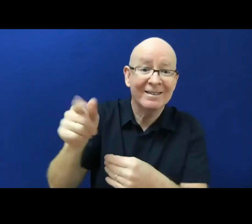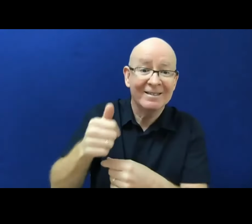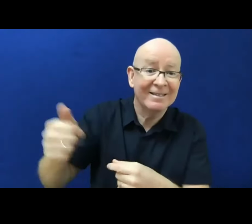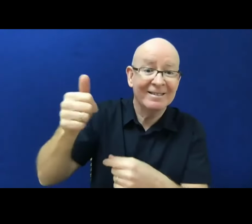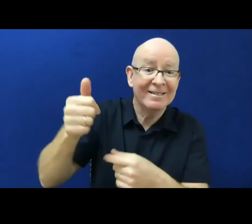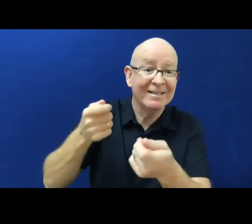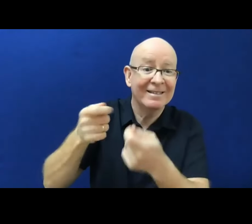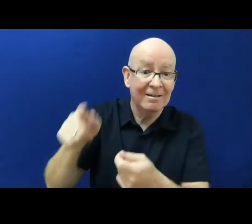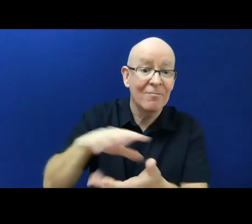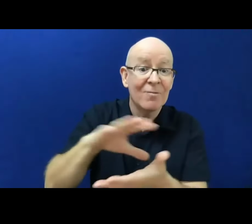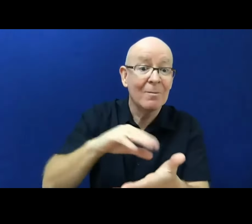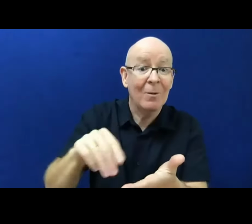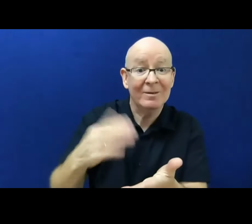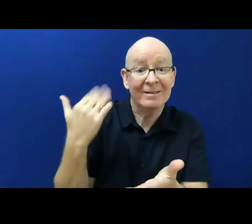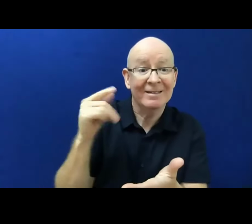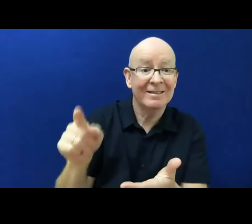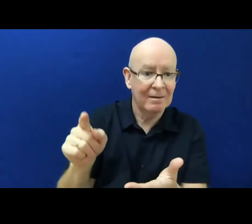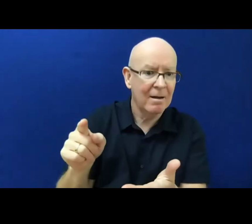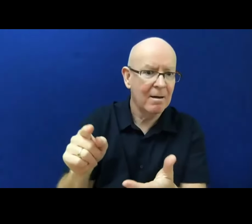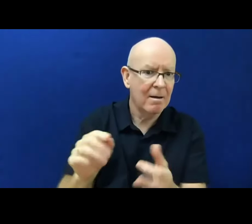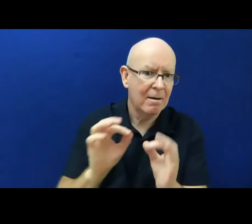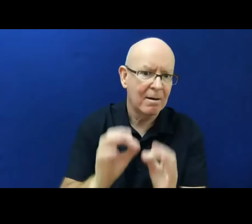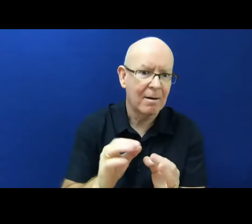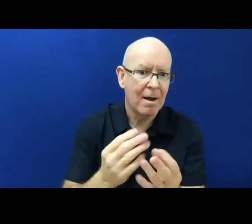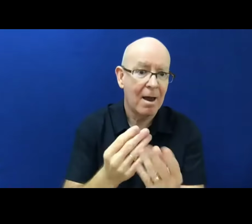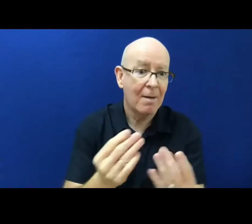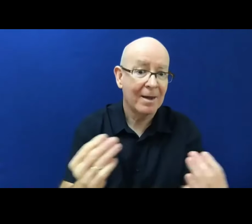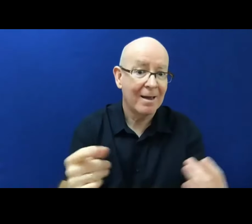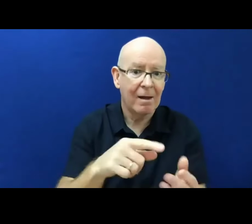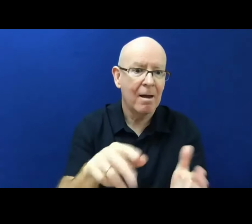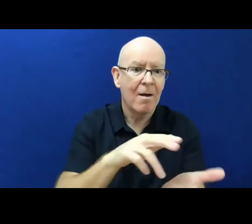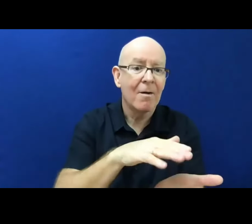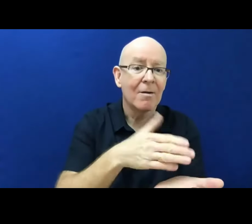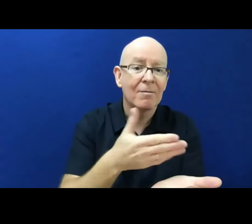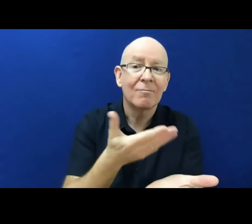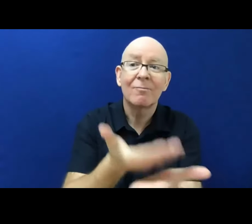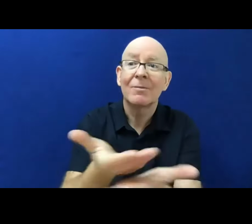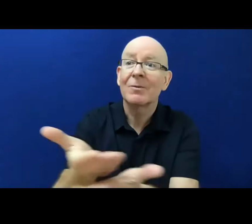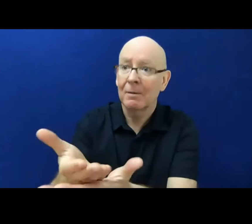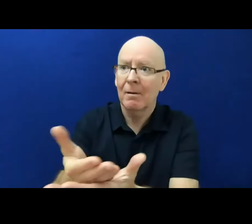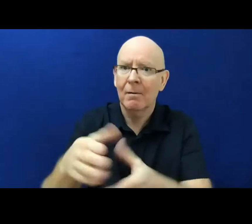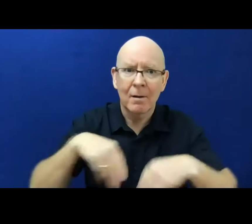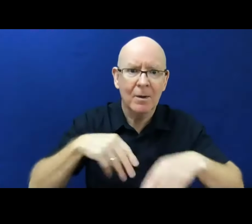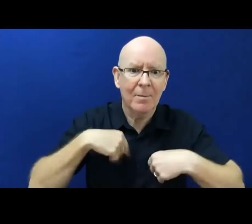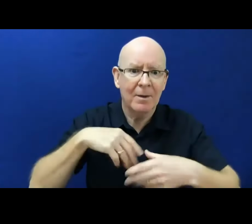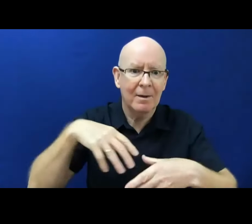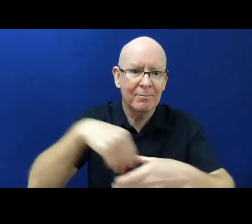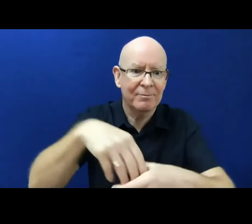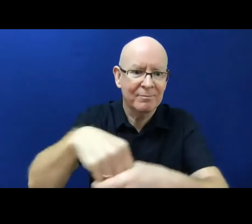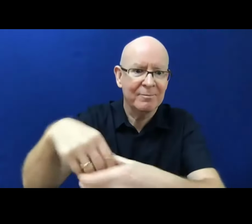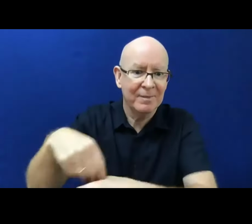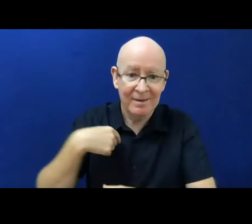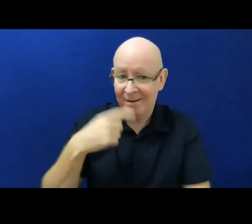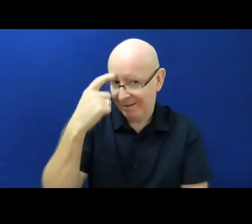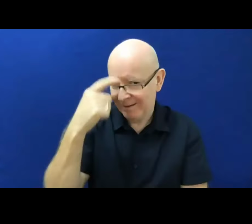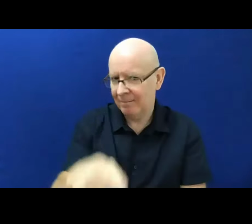of that it was a window of opportunity, and it worked well, but the stakeholders,